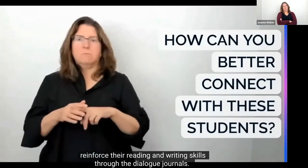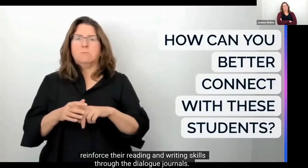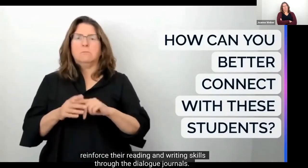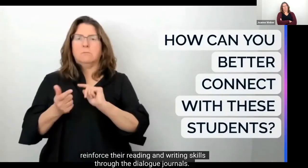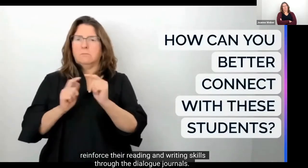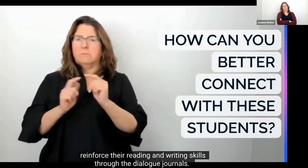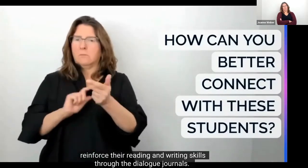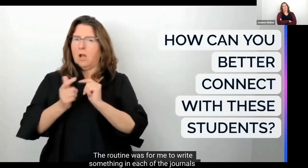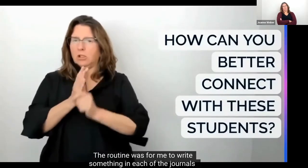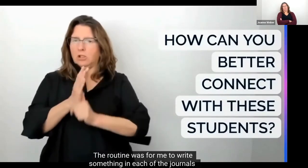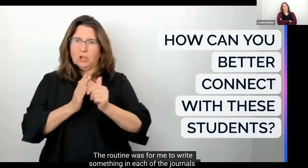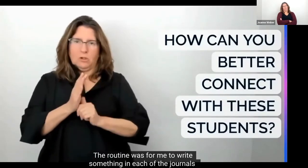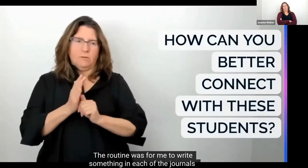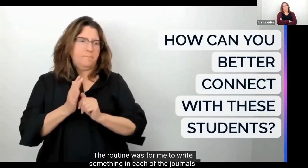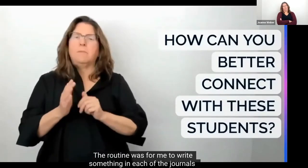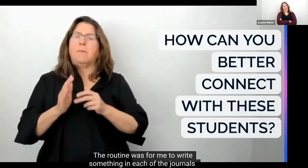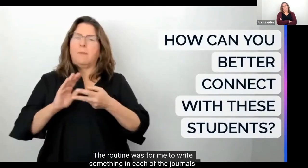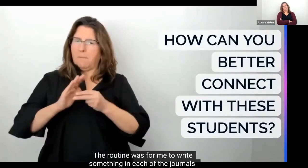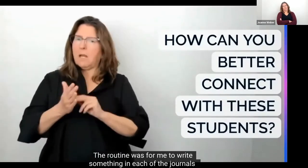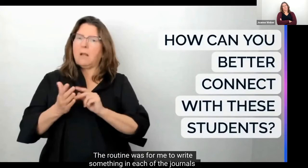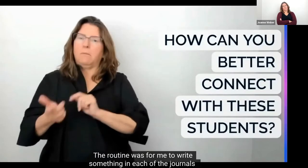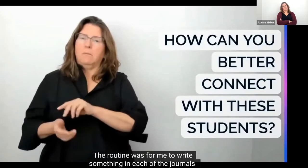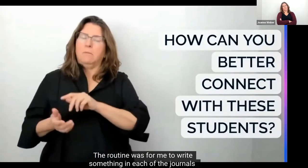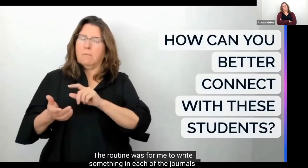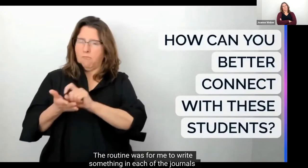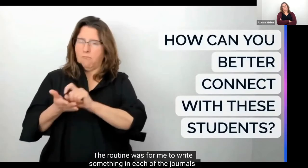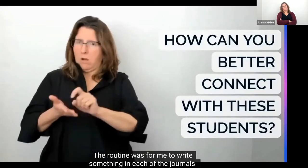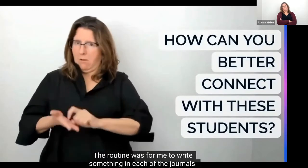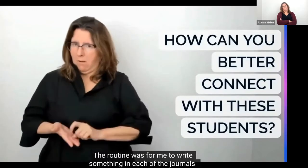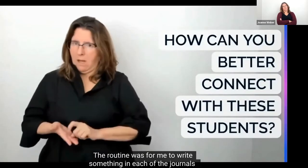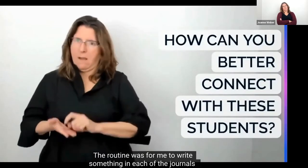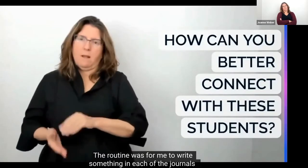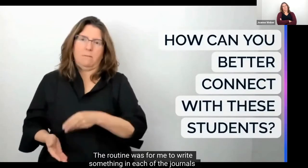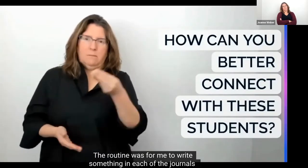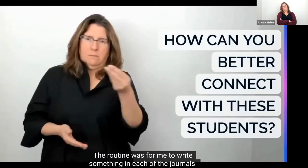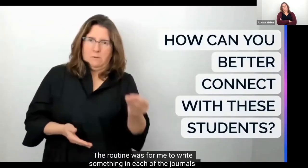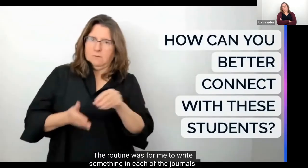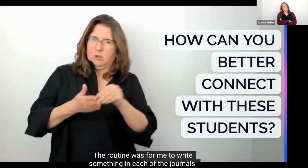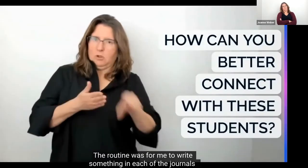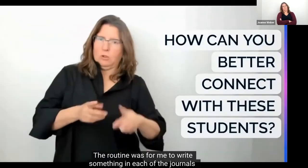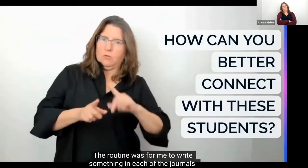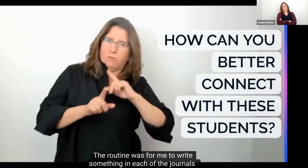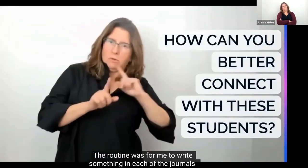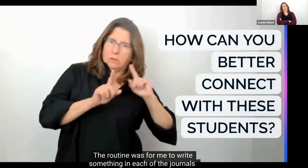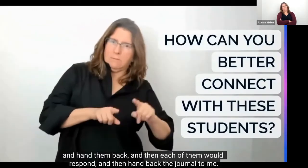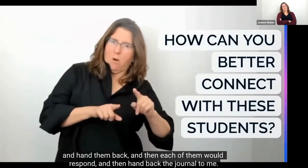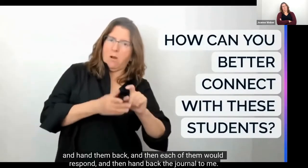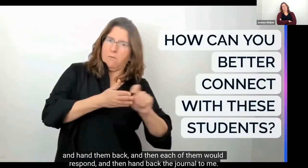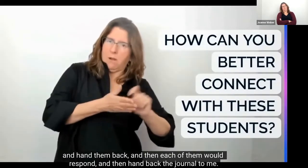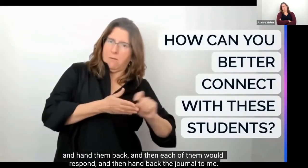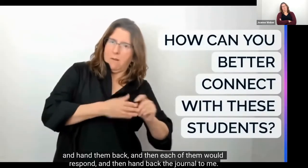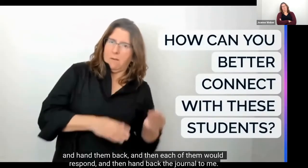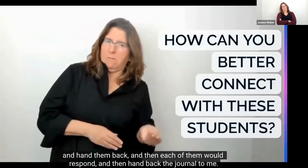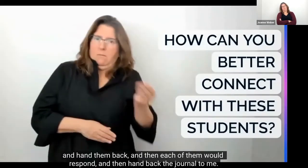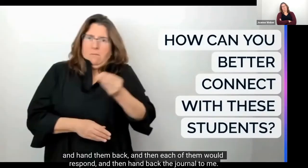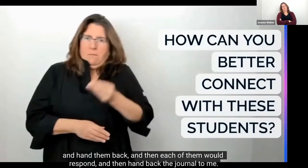skills through the dialogue journals. The routine was for me to write something in each of the journals and hand them